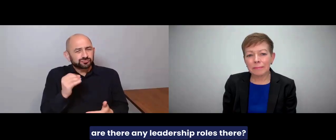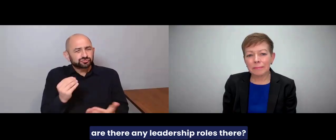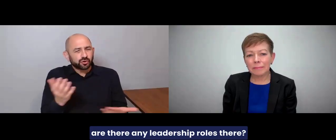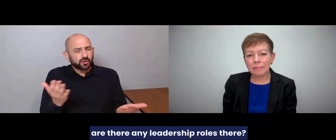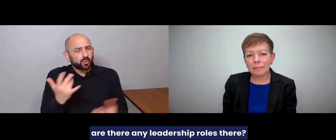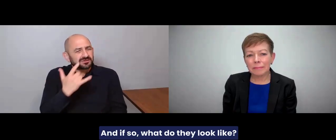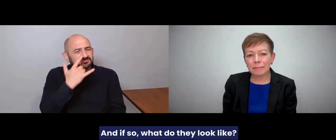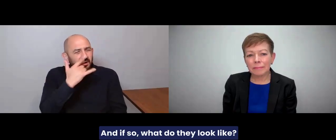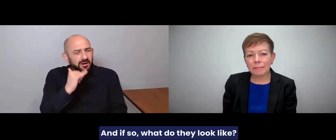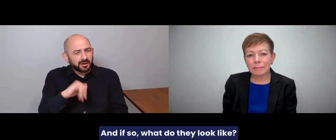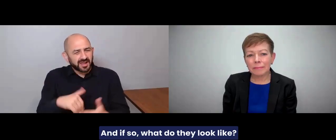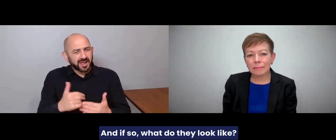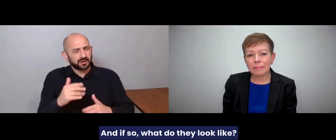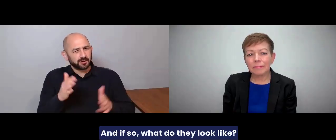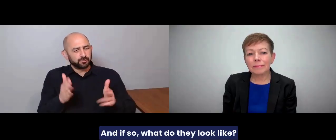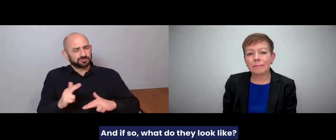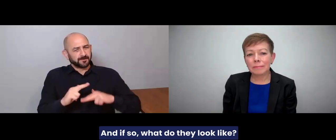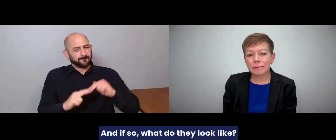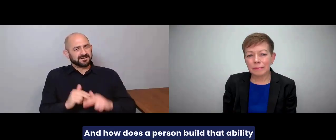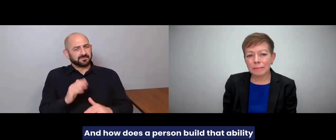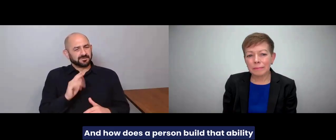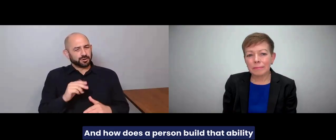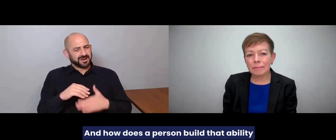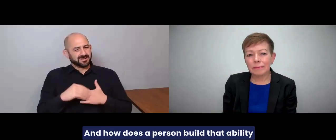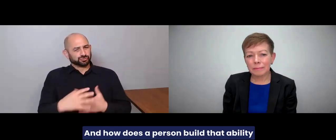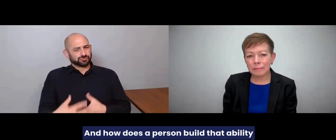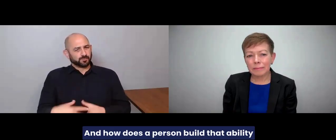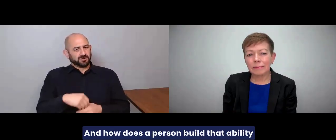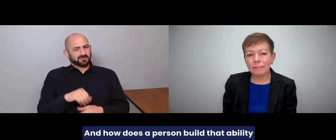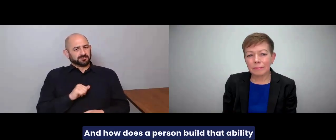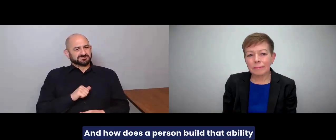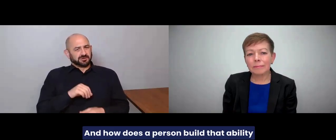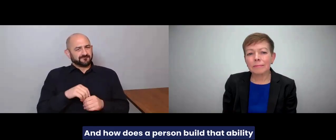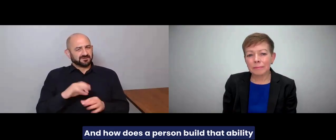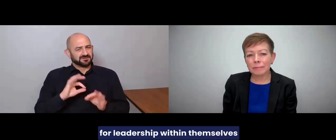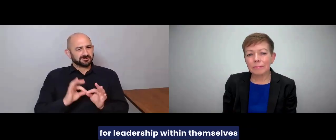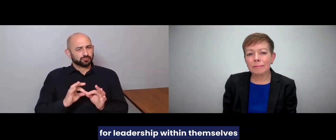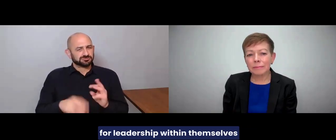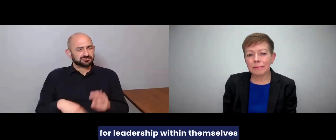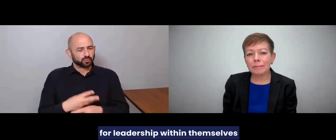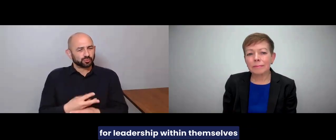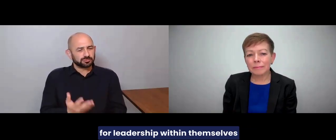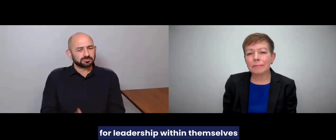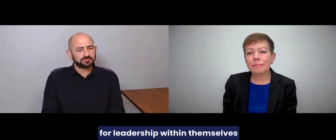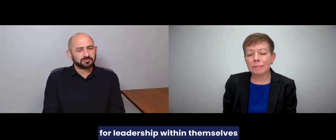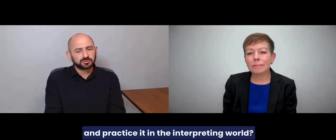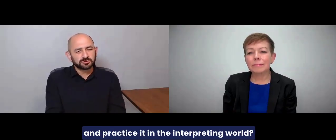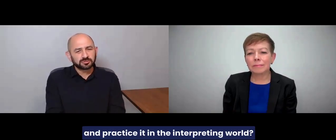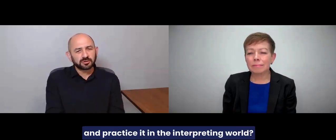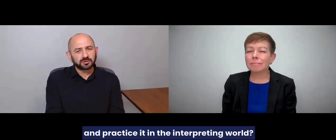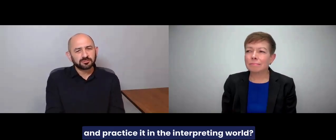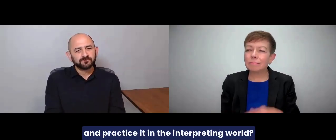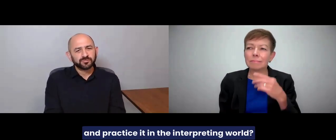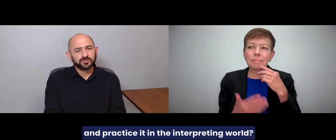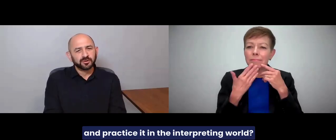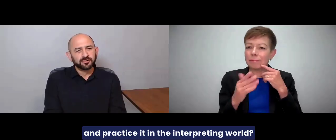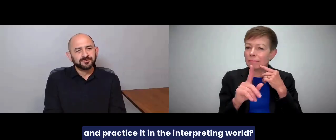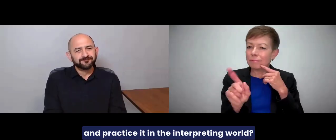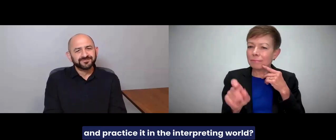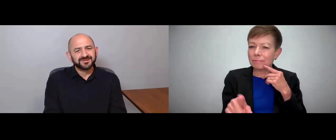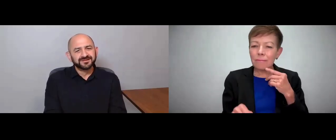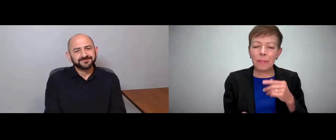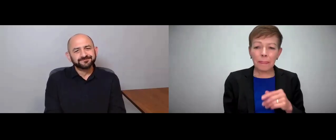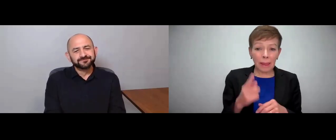leadership roles there? And if so, what do they look like? And how does a person build that ability for leadership within themselves and practice it in the